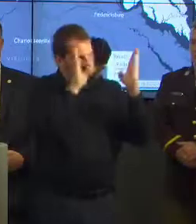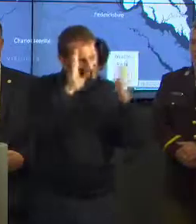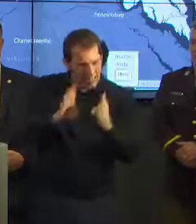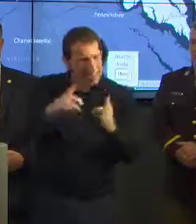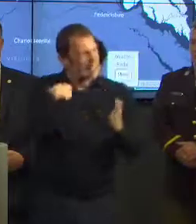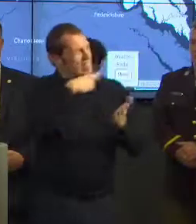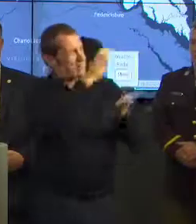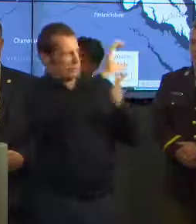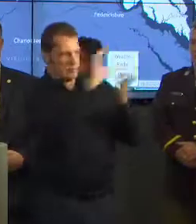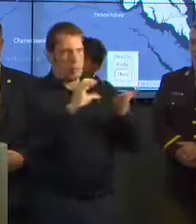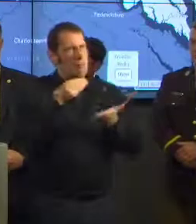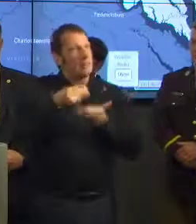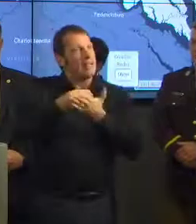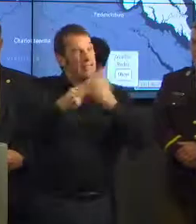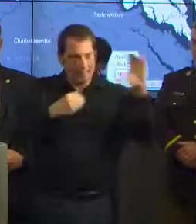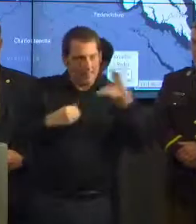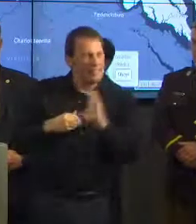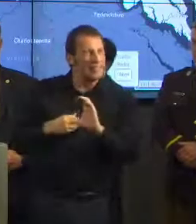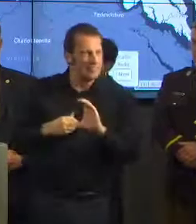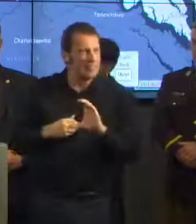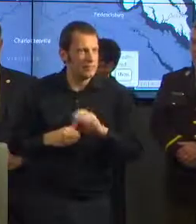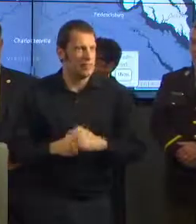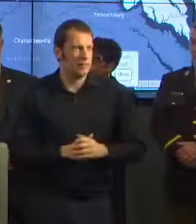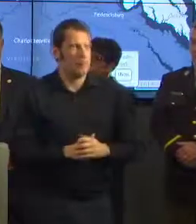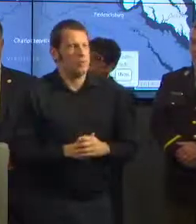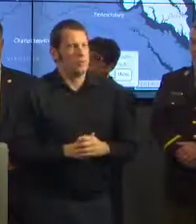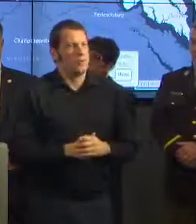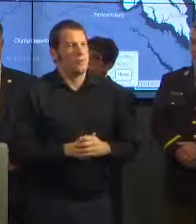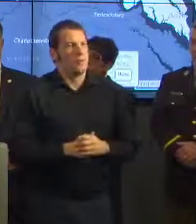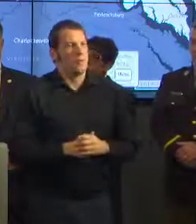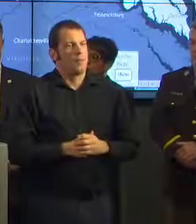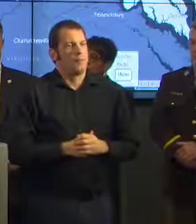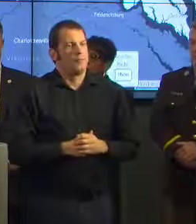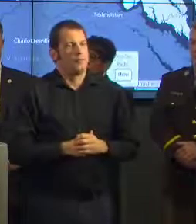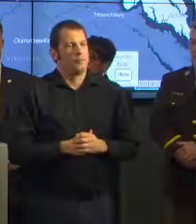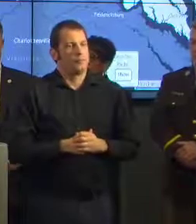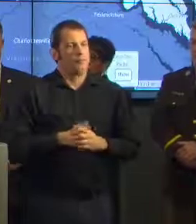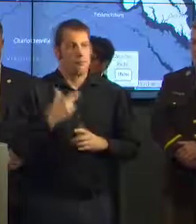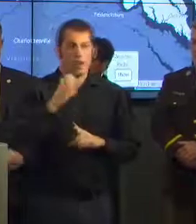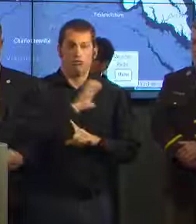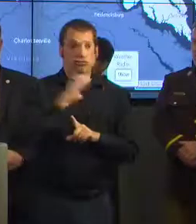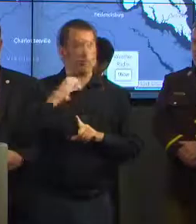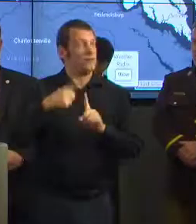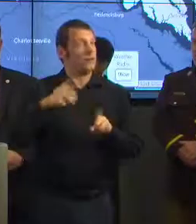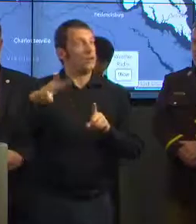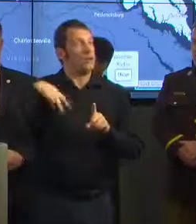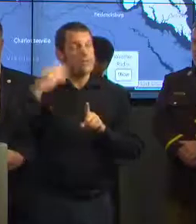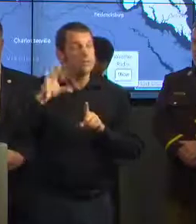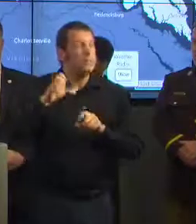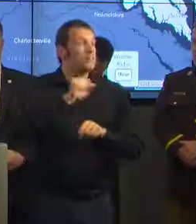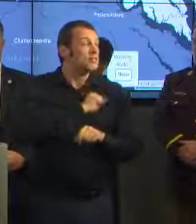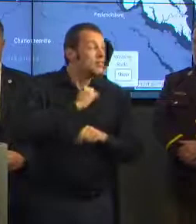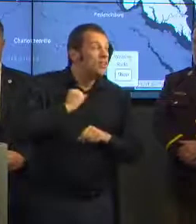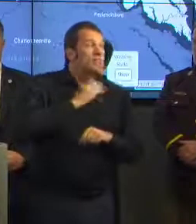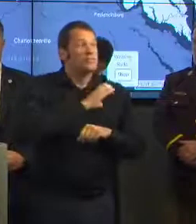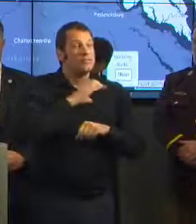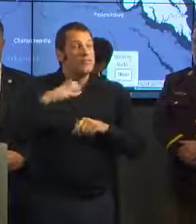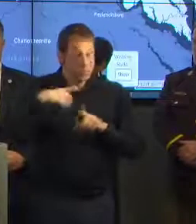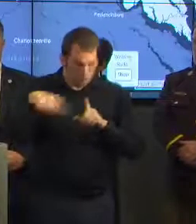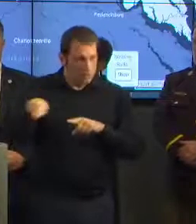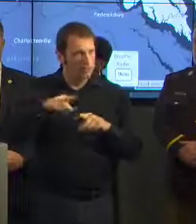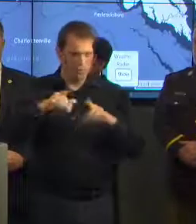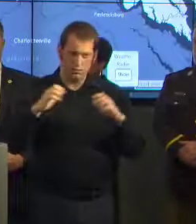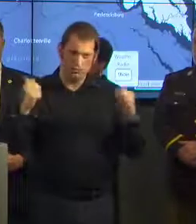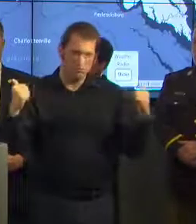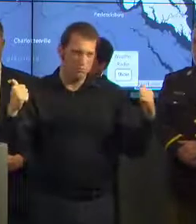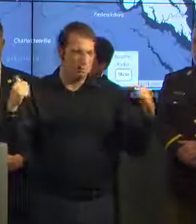We brought in our congressional delegation from Washington, both of our senators and all eight congressmen, to talk about the